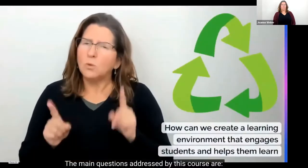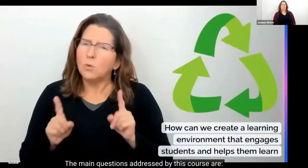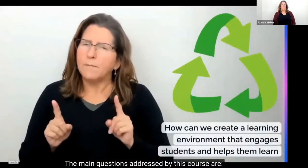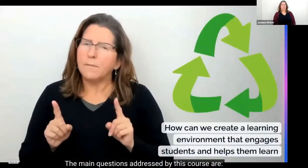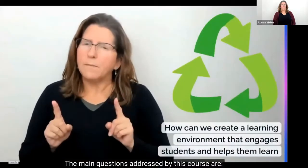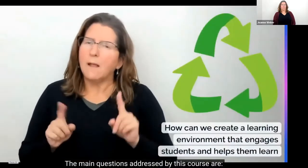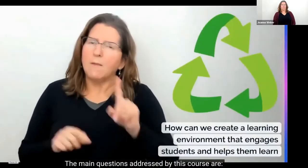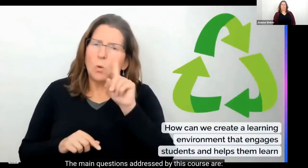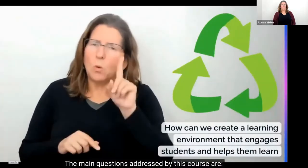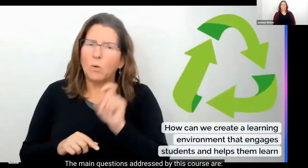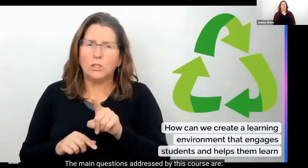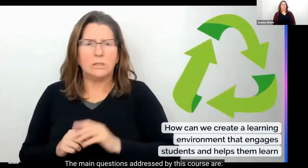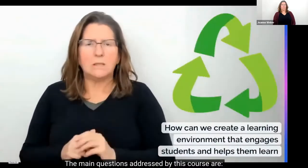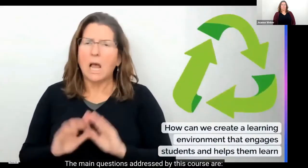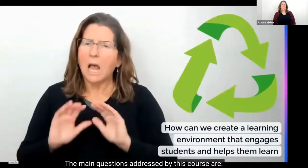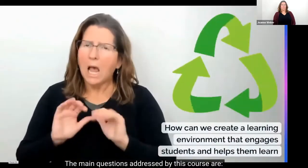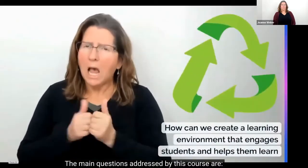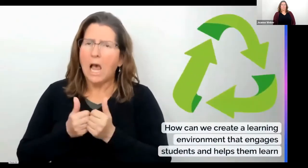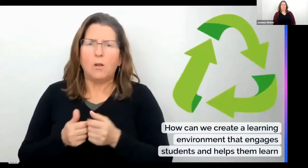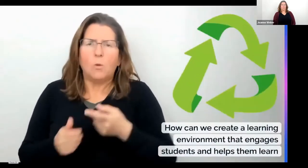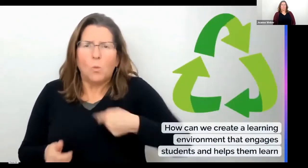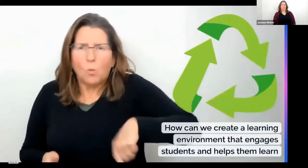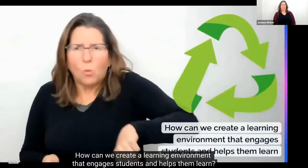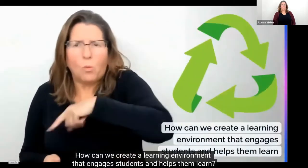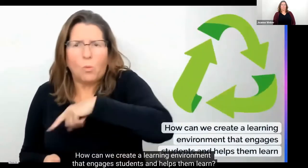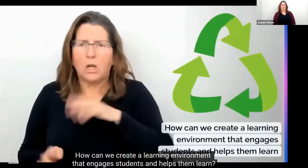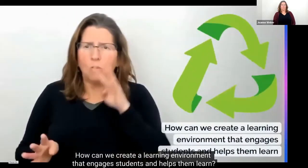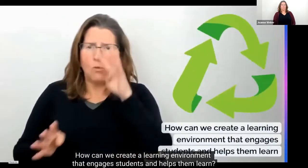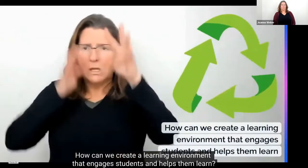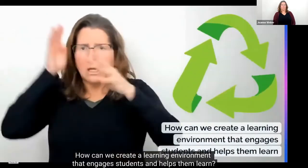The main questions addressed by this course are: